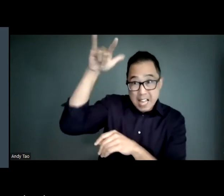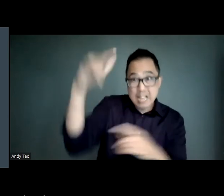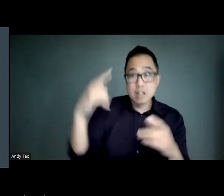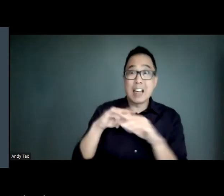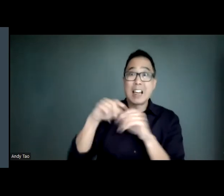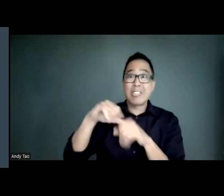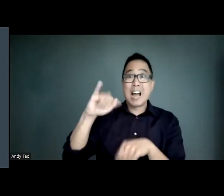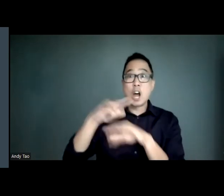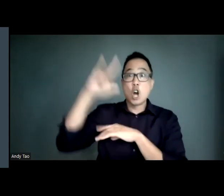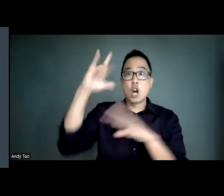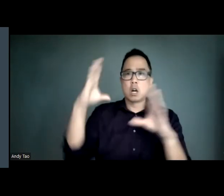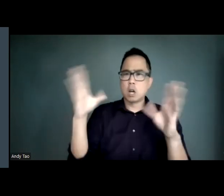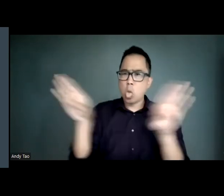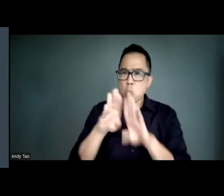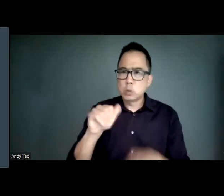issues.